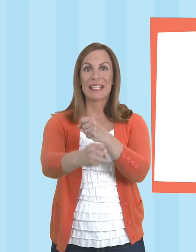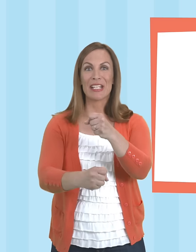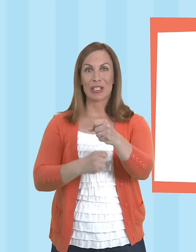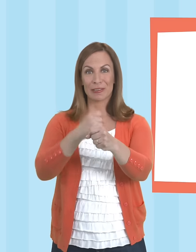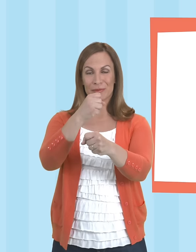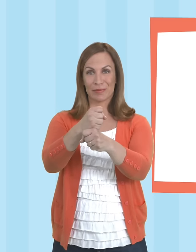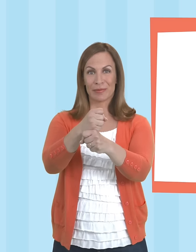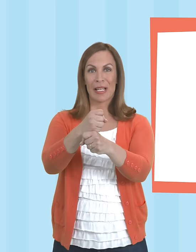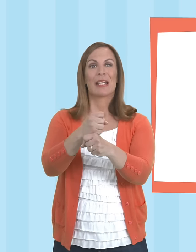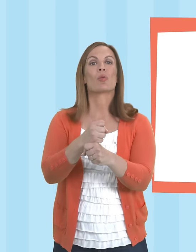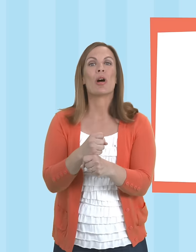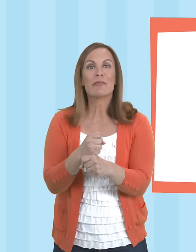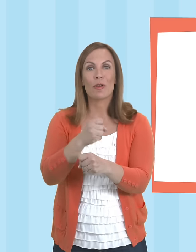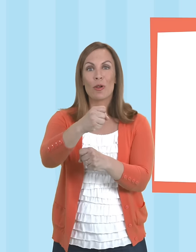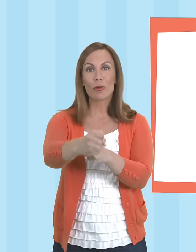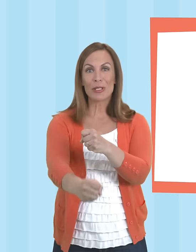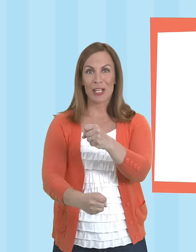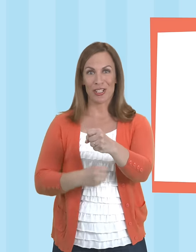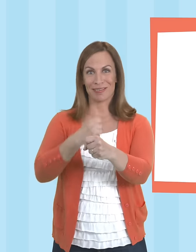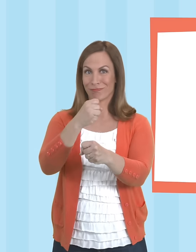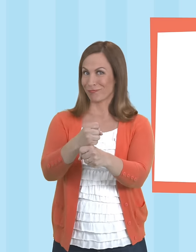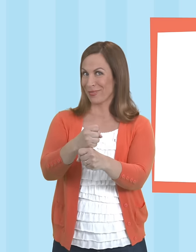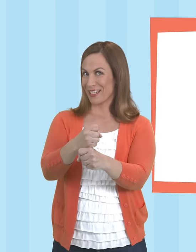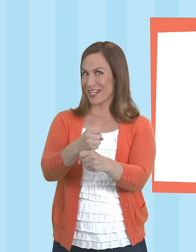Year. It's one full rotation. Year.